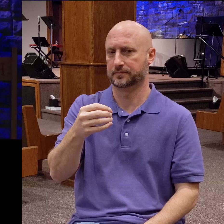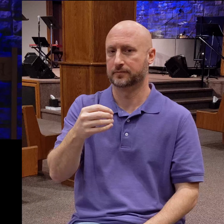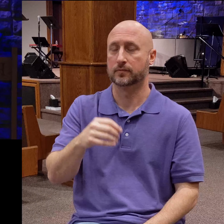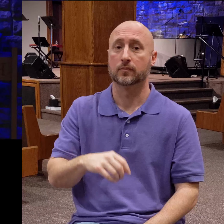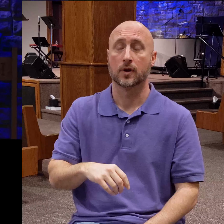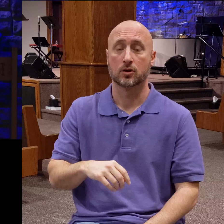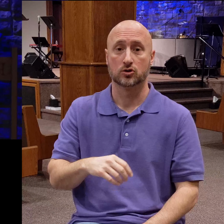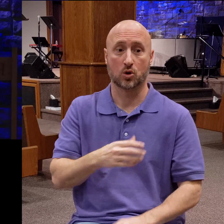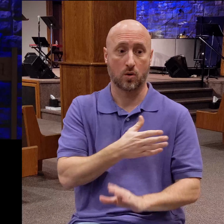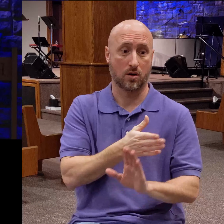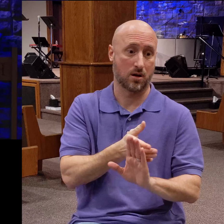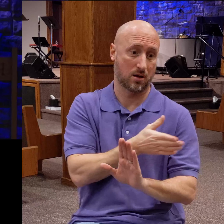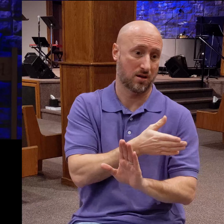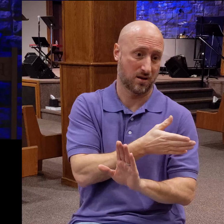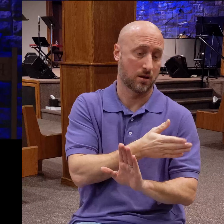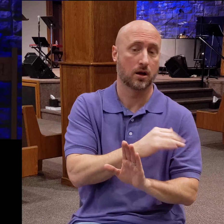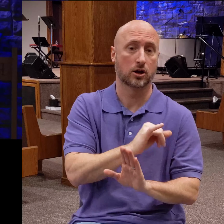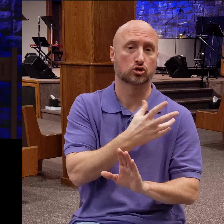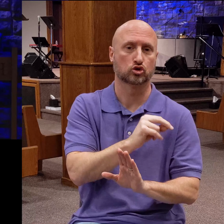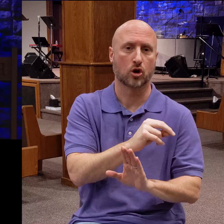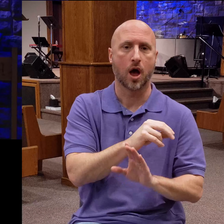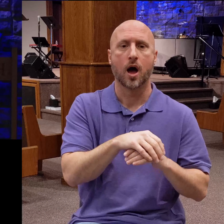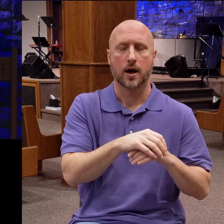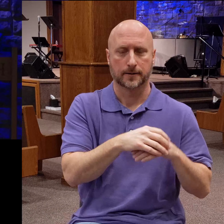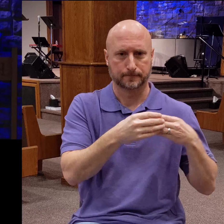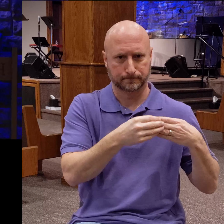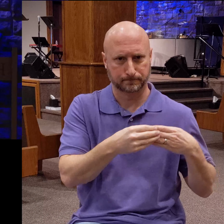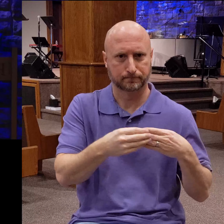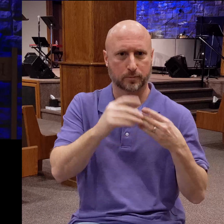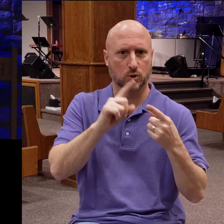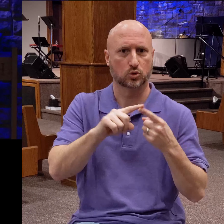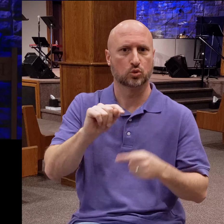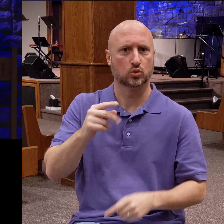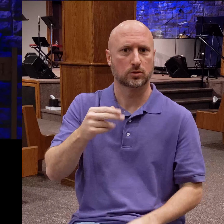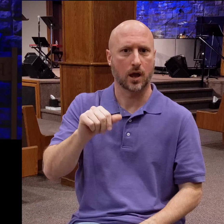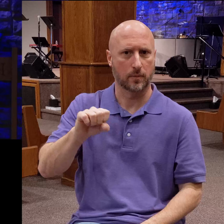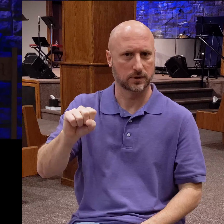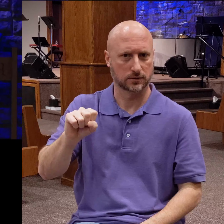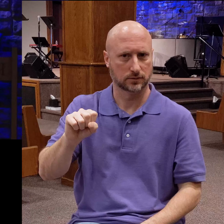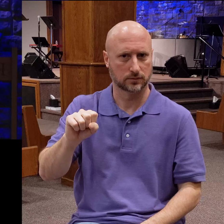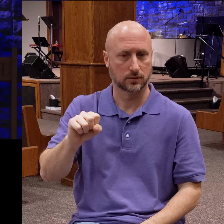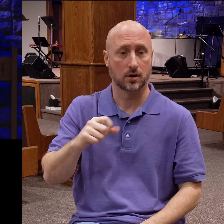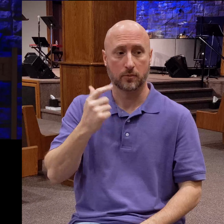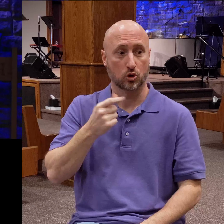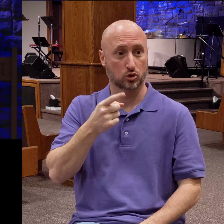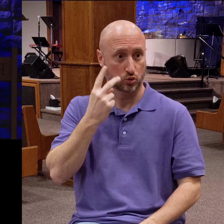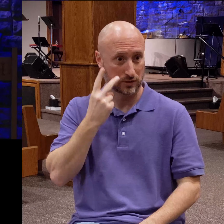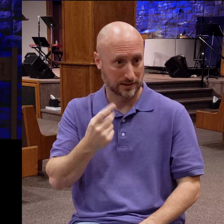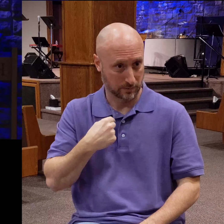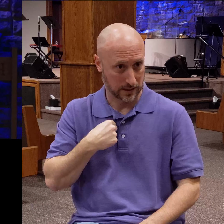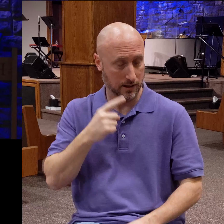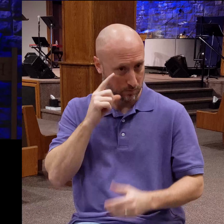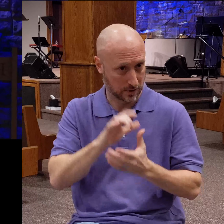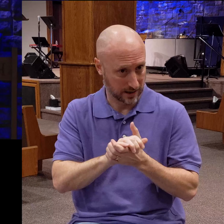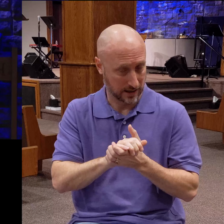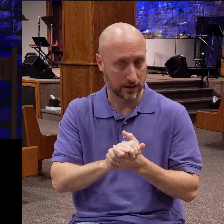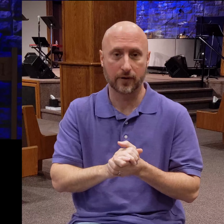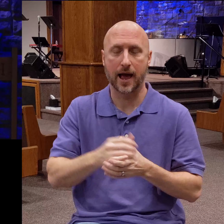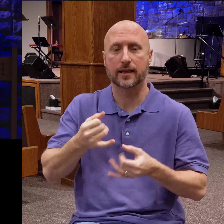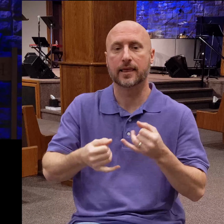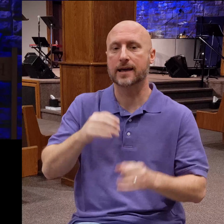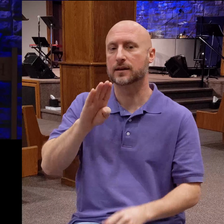John has brought us to Thomas, "because thou hast seen me, thou hast believed." Then the last beatitude in the